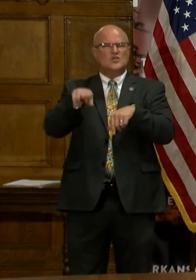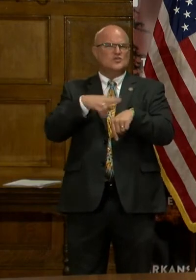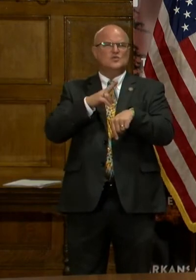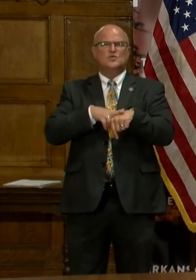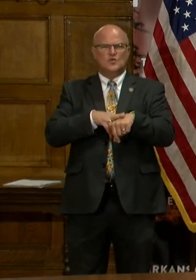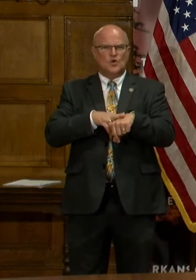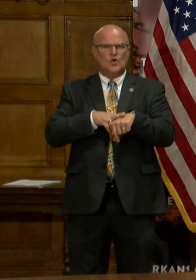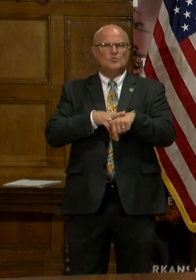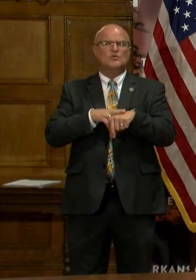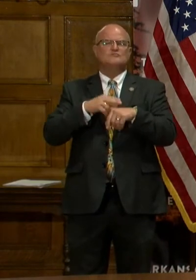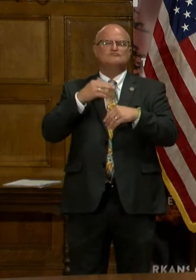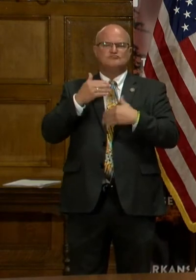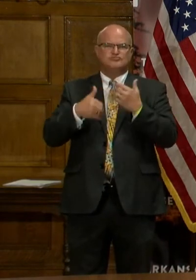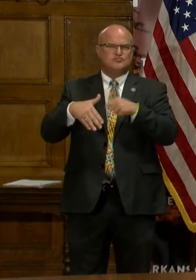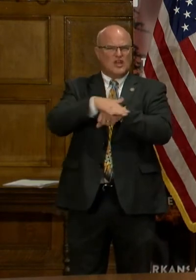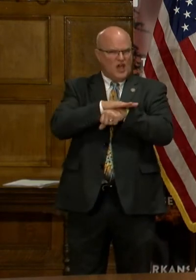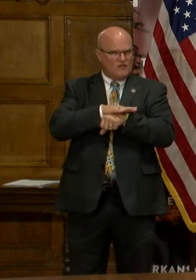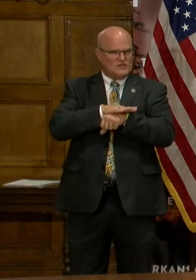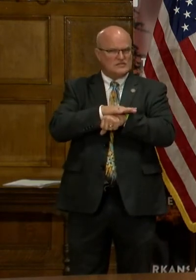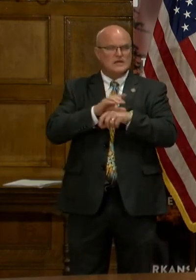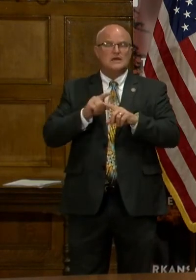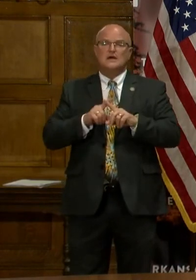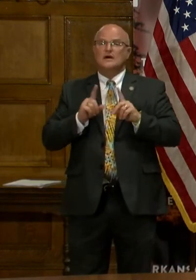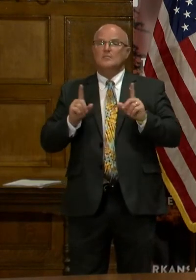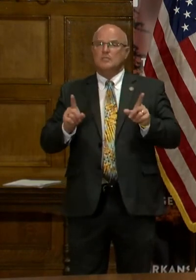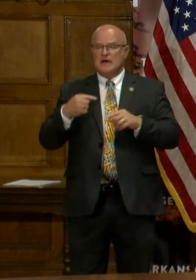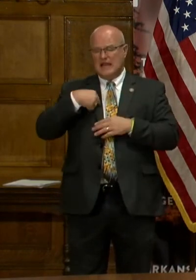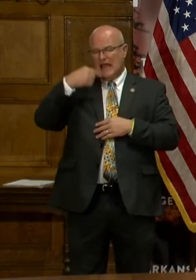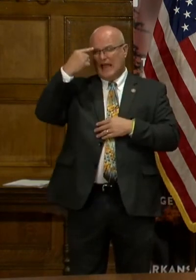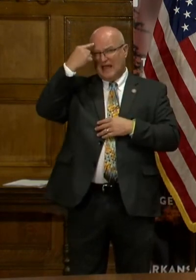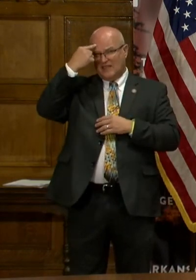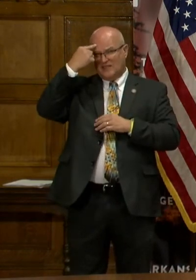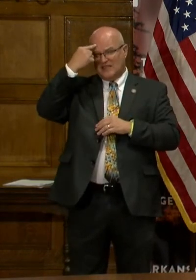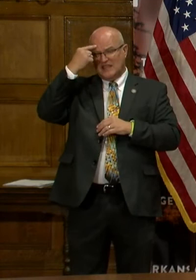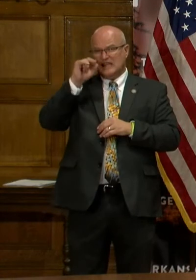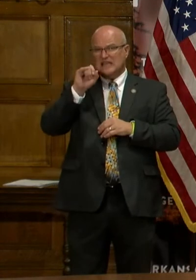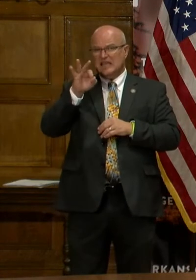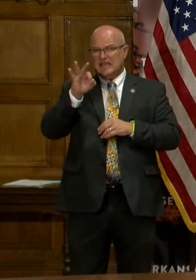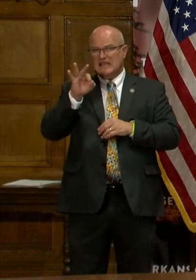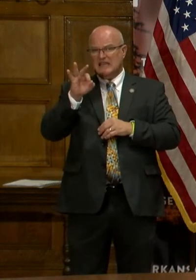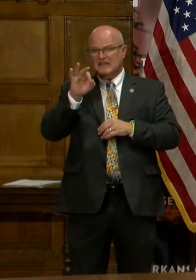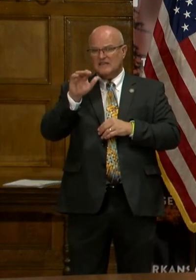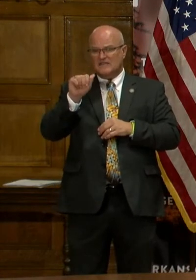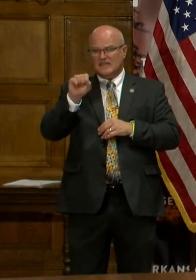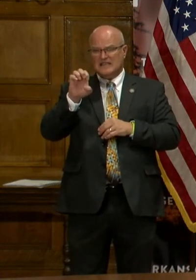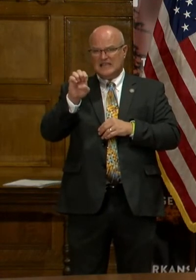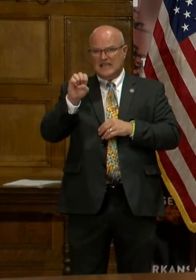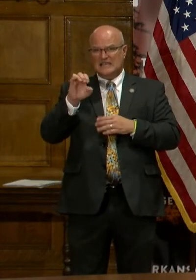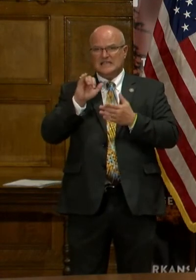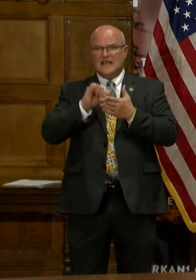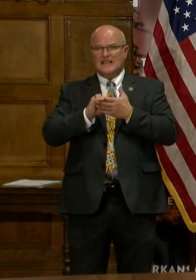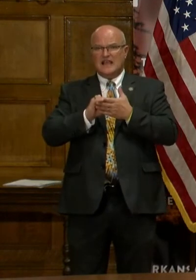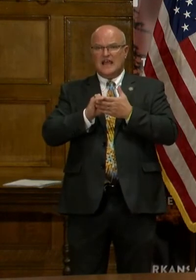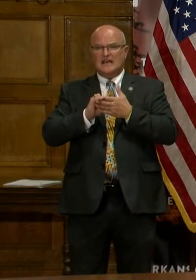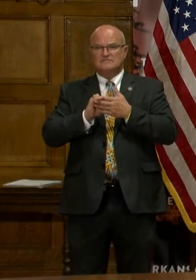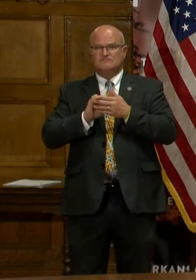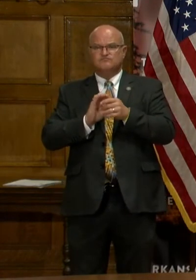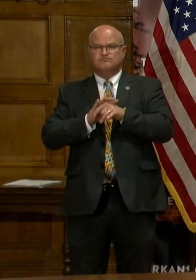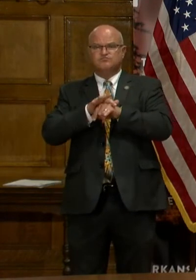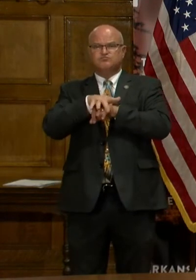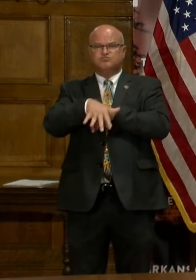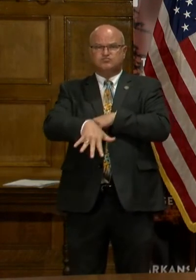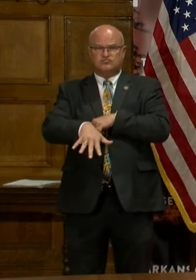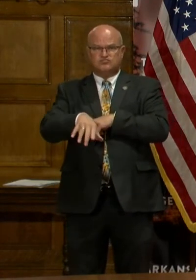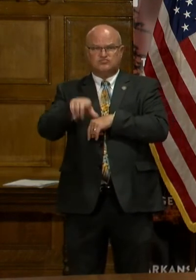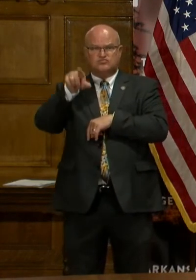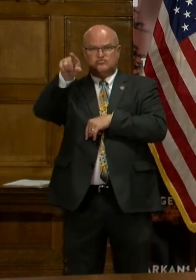normal course of coverage. But I think if the case is that they're being overflooded